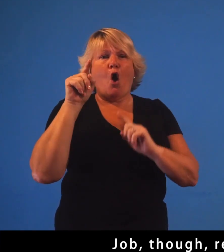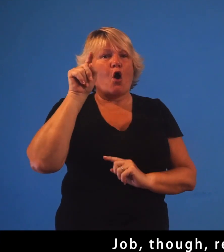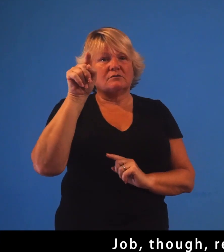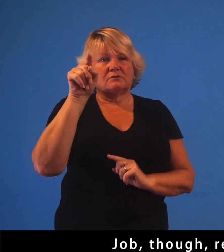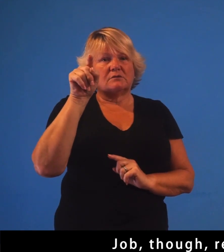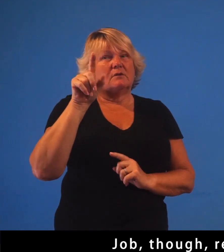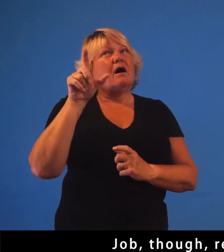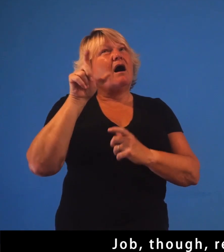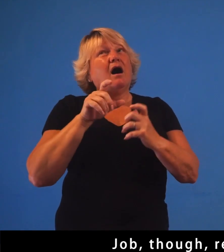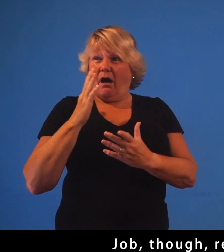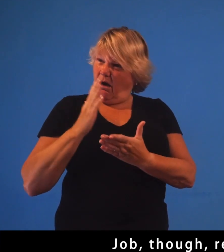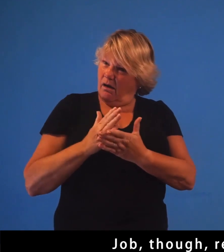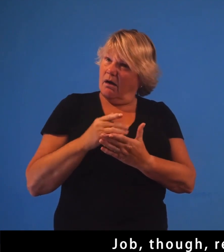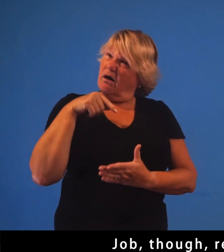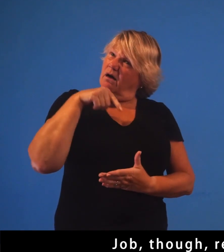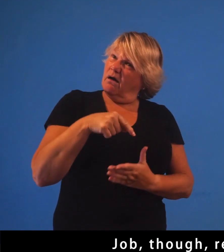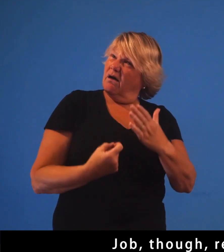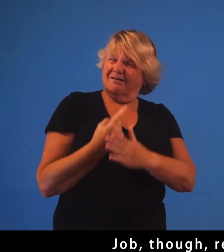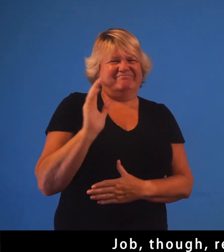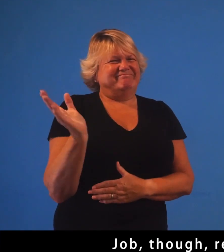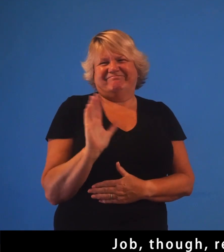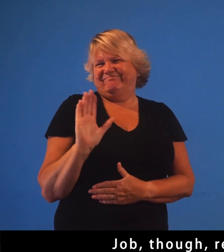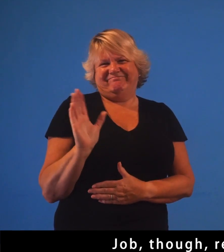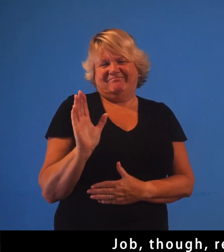God and argues that this isn't the case.